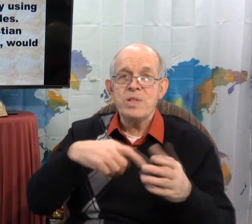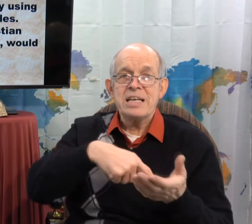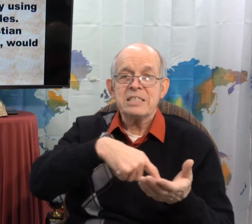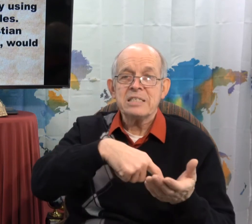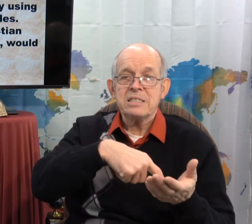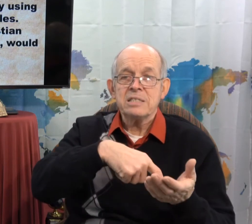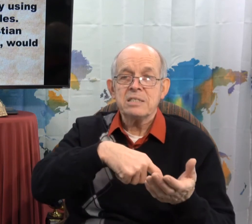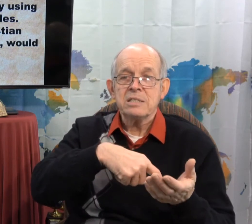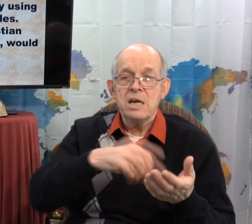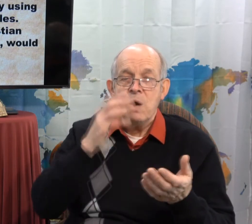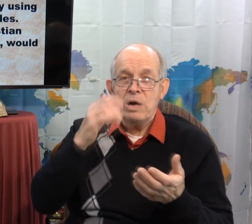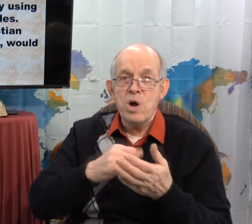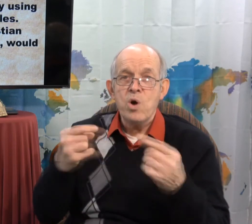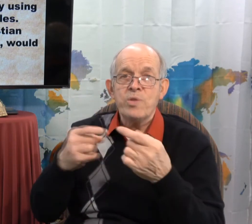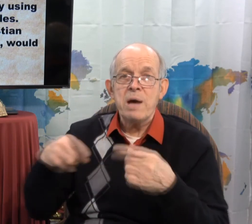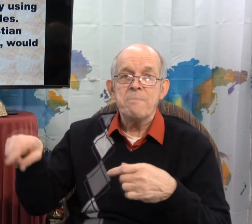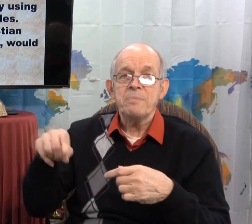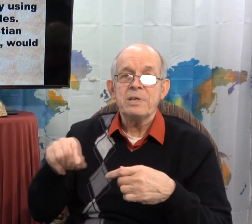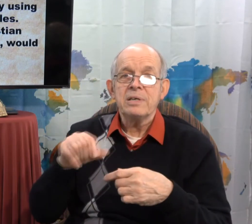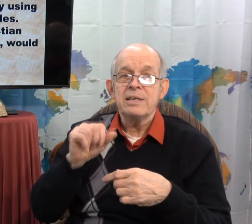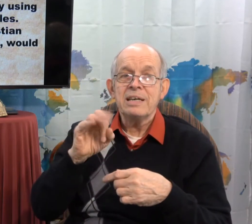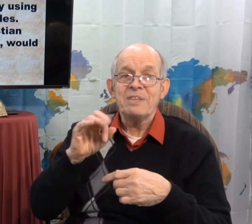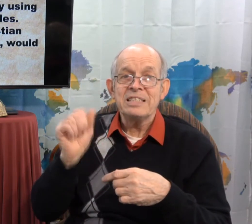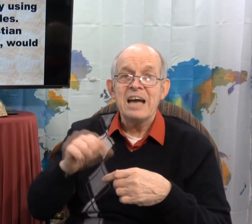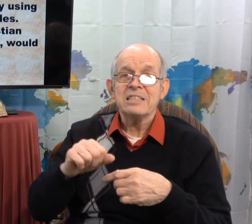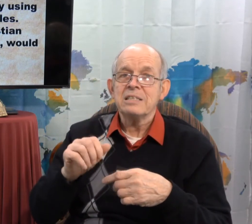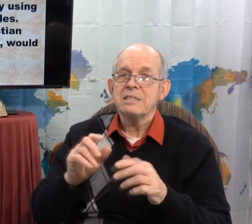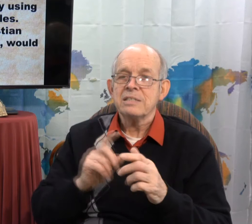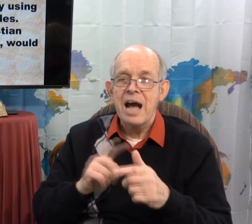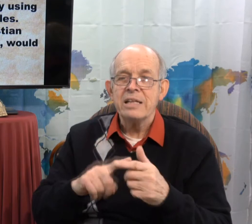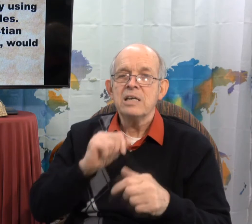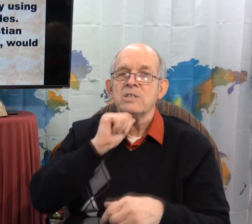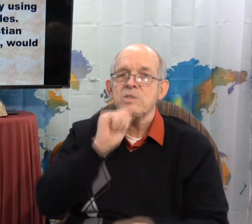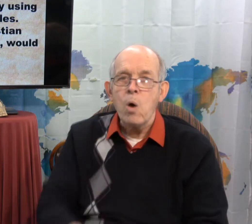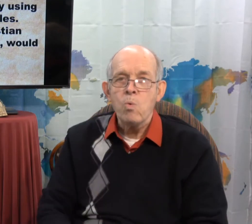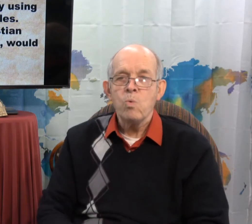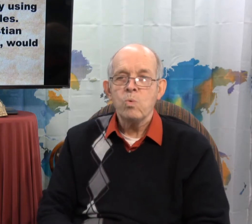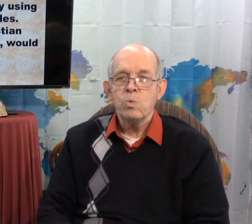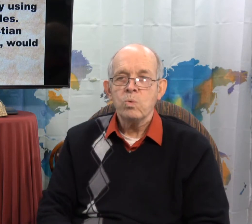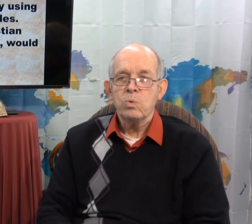roulette. When I heard them, it just, that, don't.